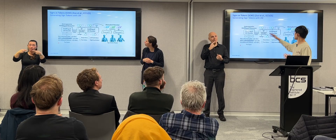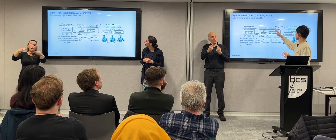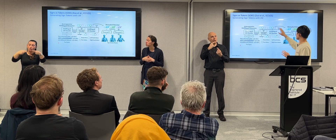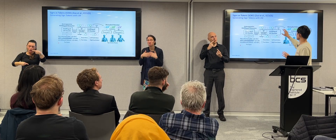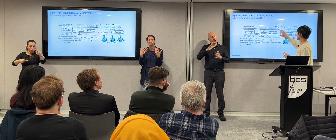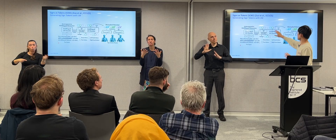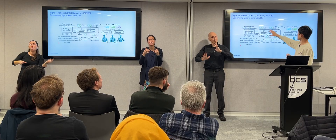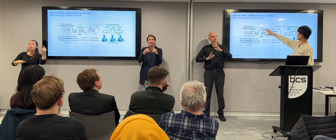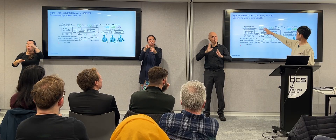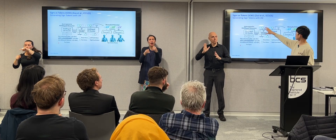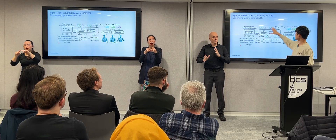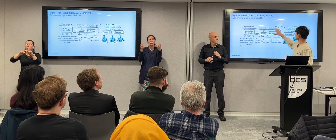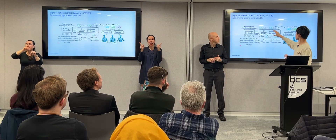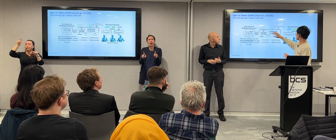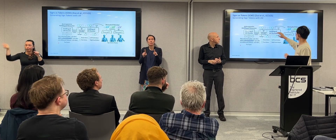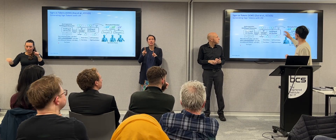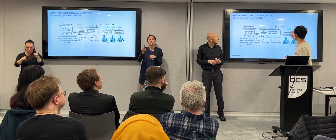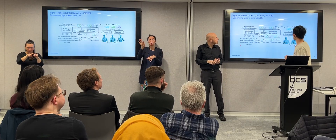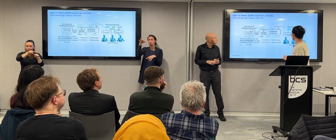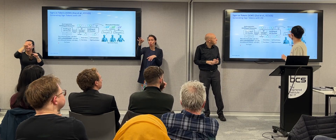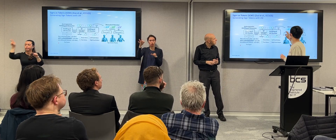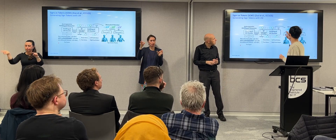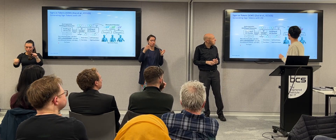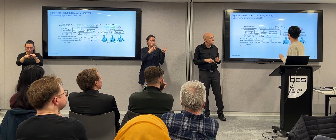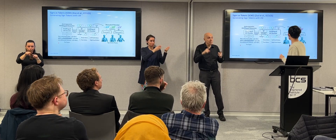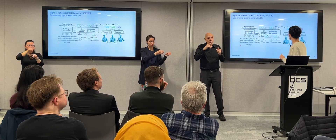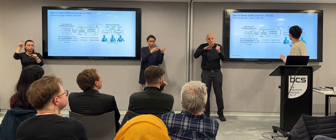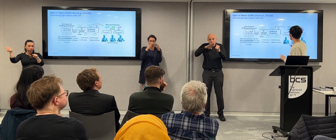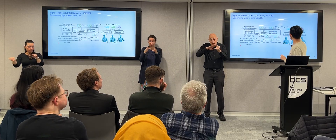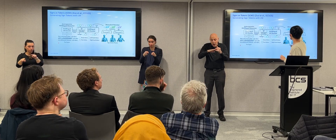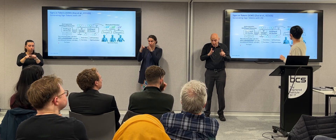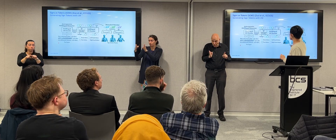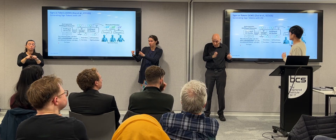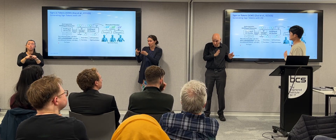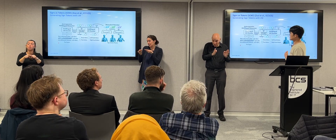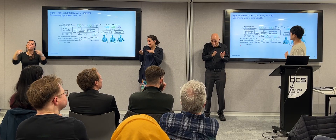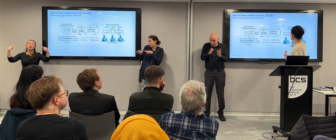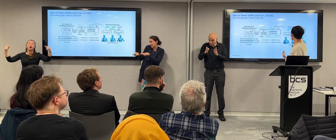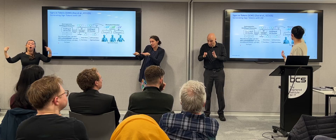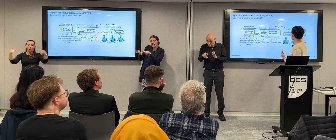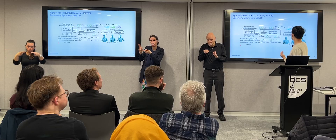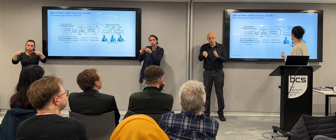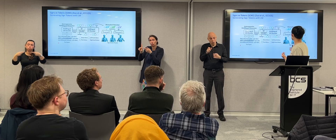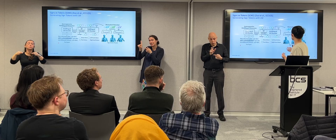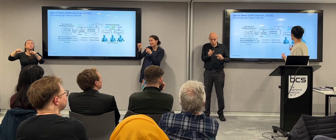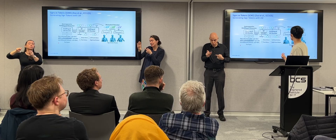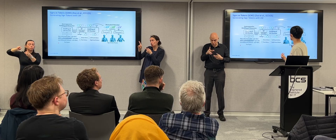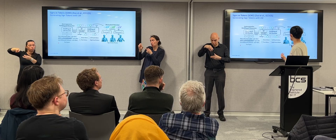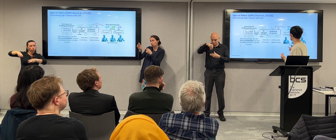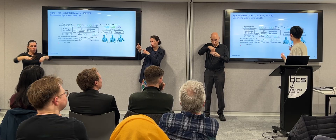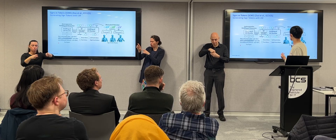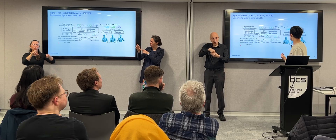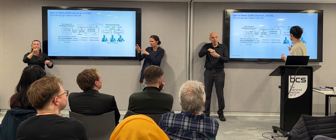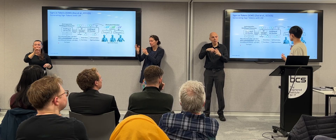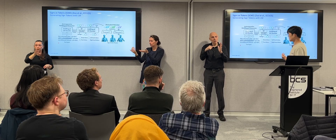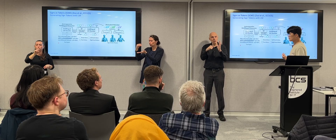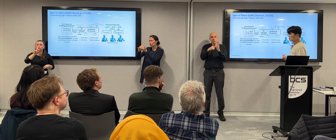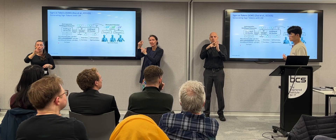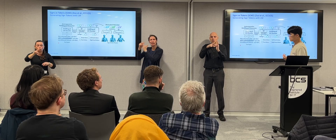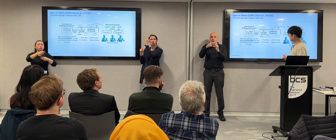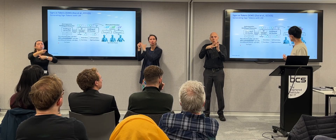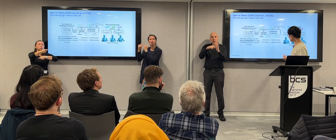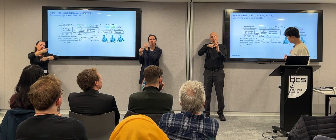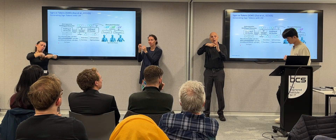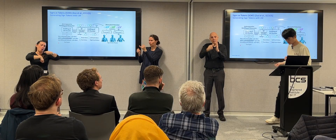And finally, these tokens will be fed into the decoders of the tokenizer to reconstruct the